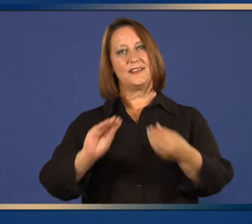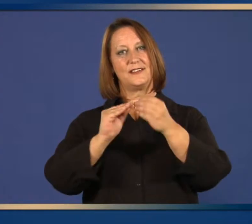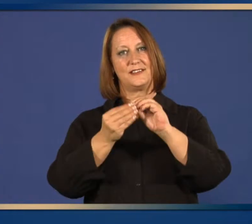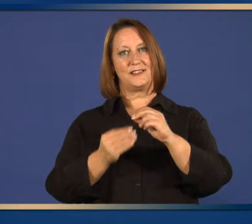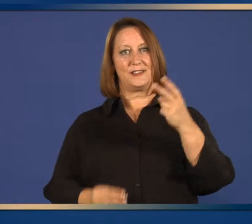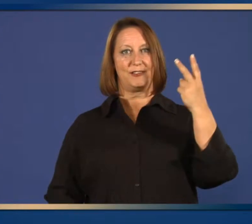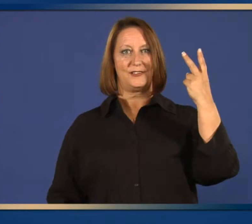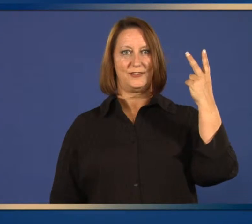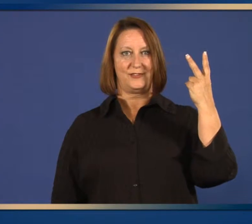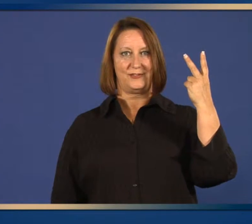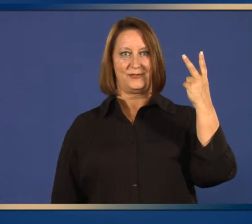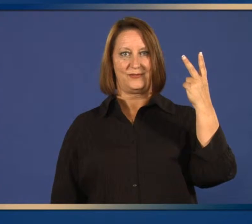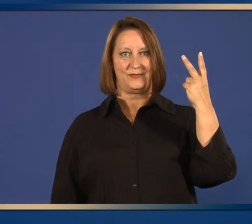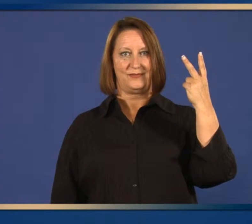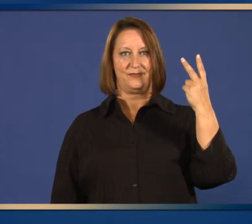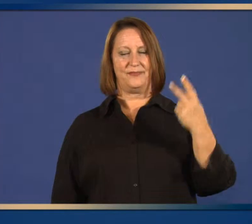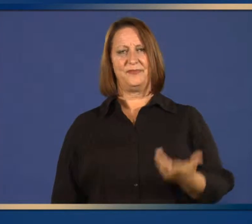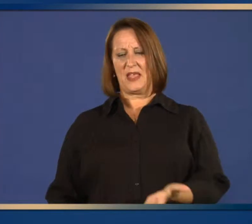2.